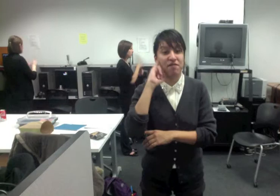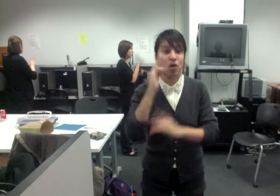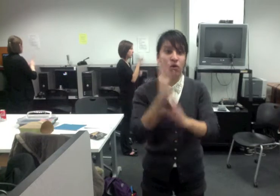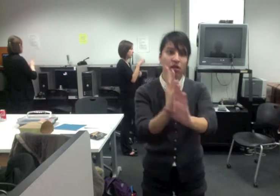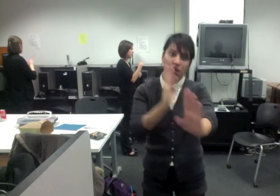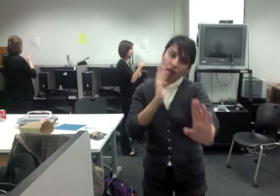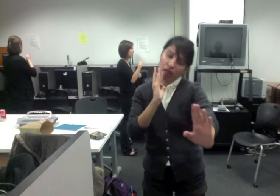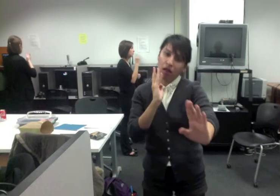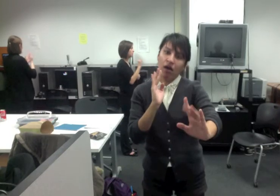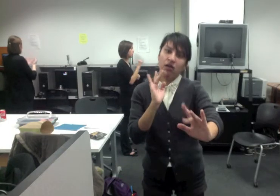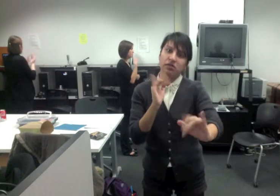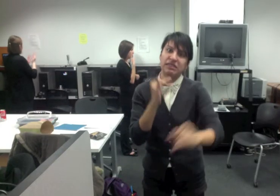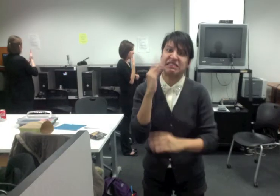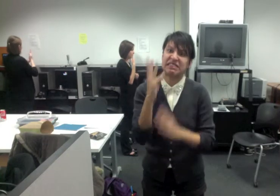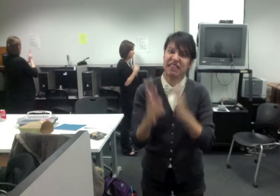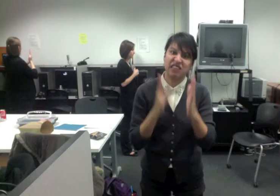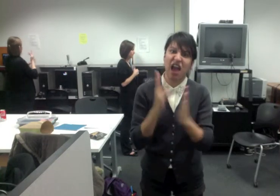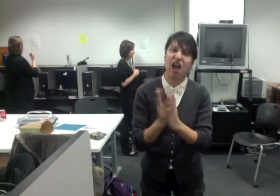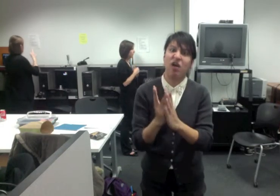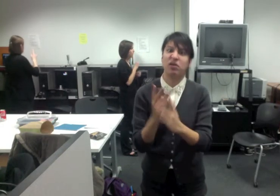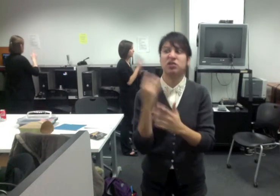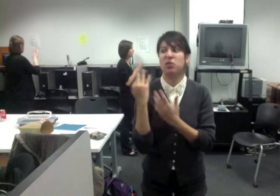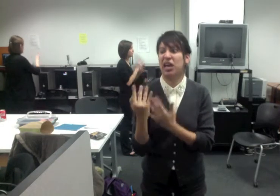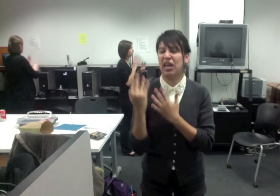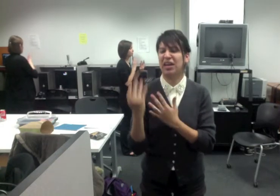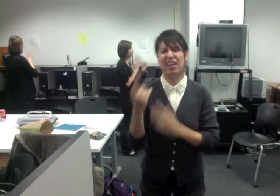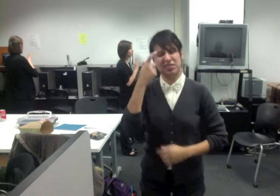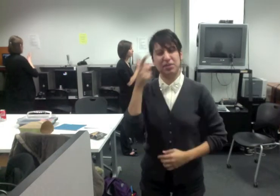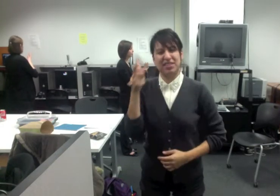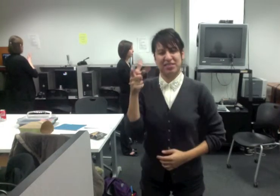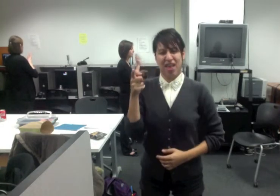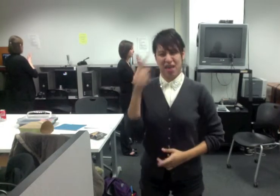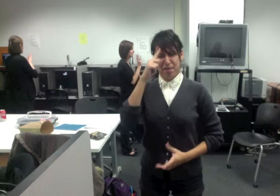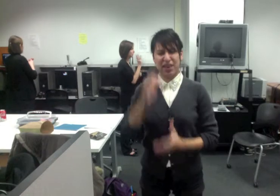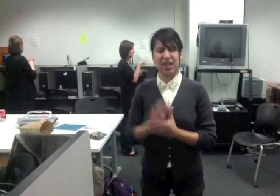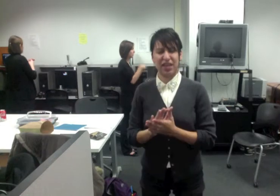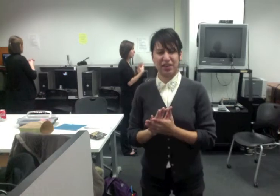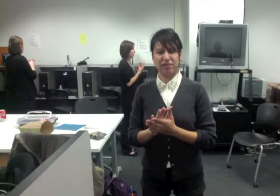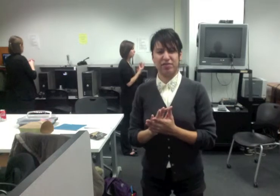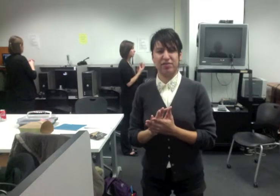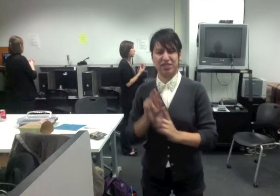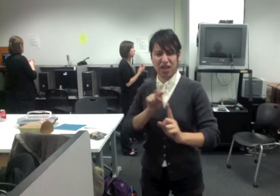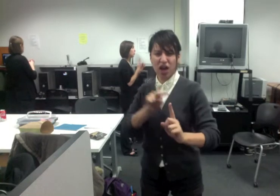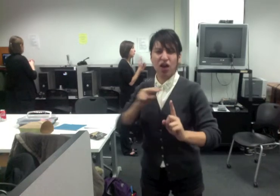in the first six hours was because of what they believed about the world and how they wanted everybody to see them. They were first. People don't buy